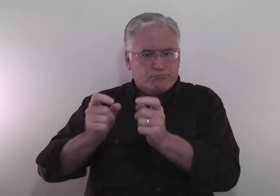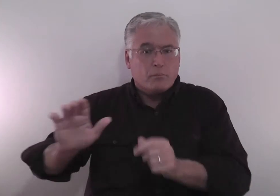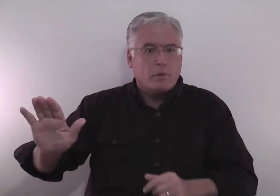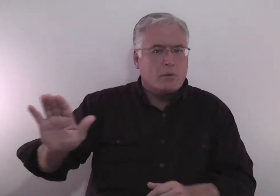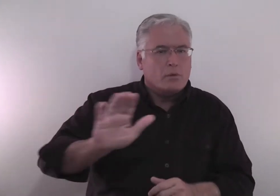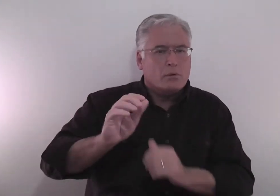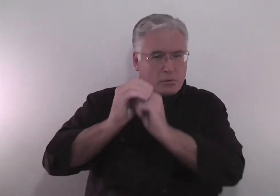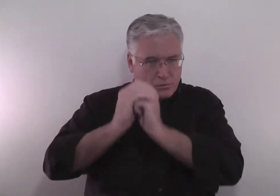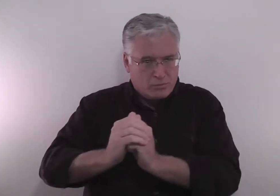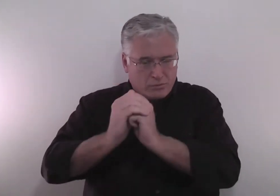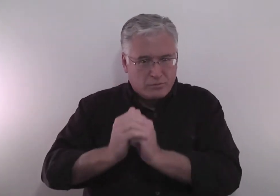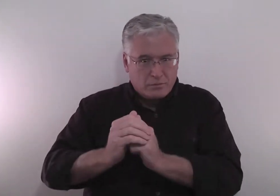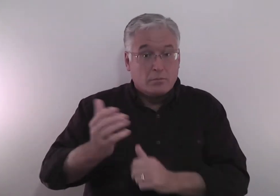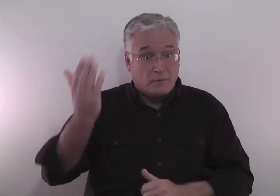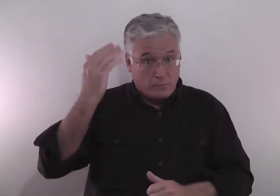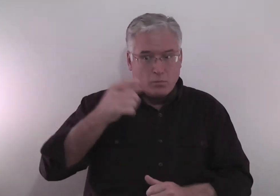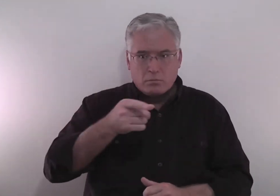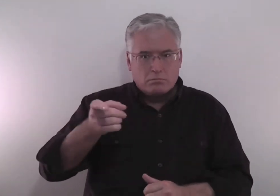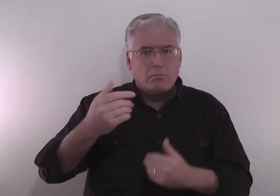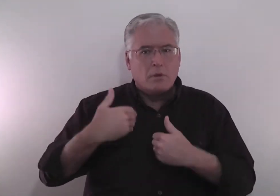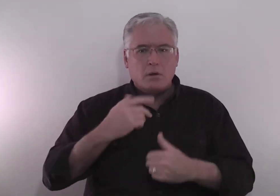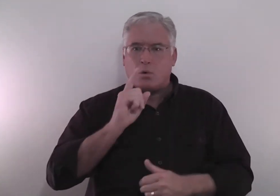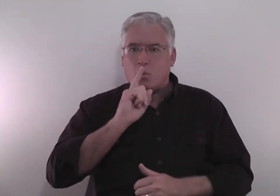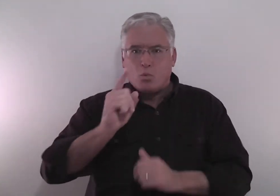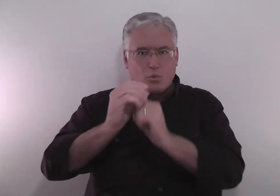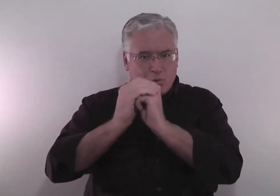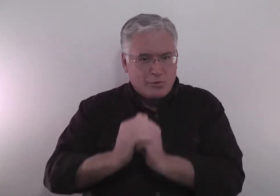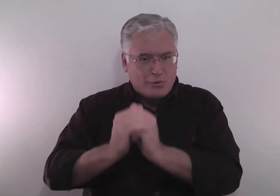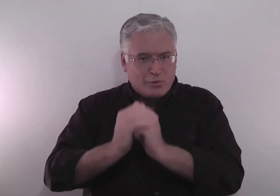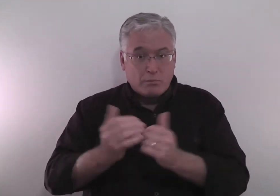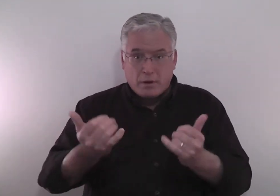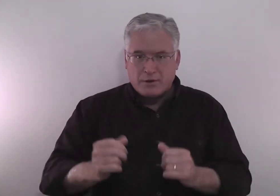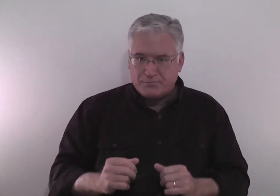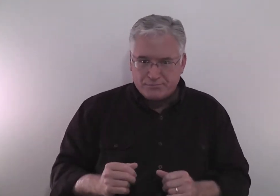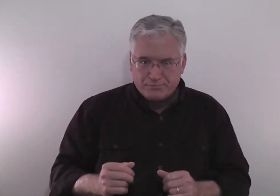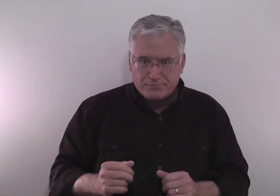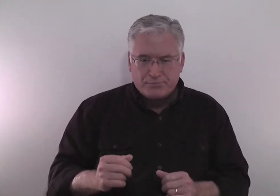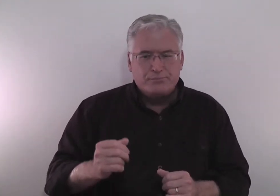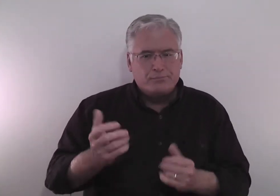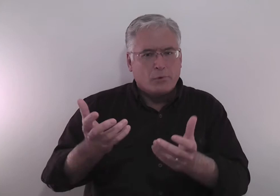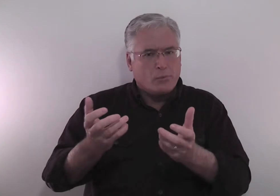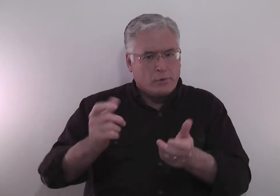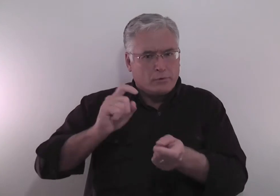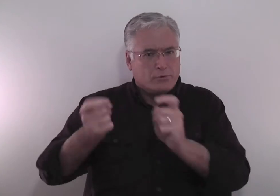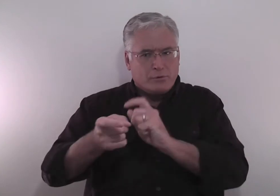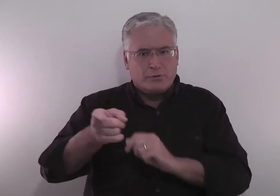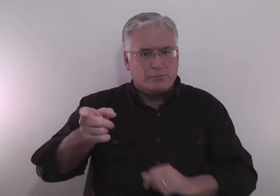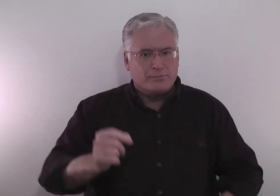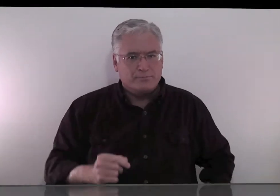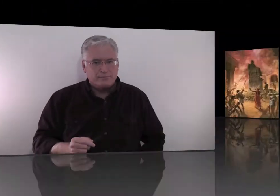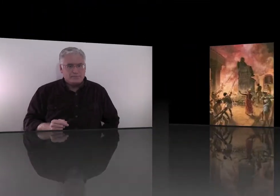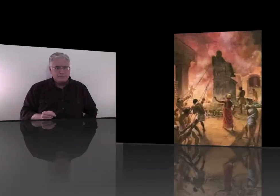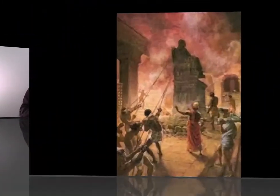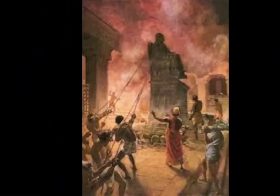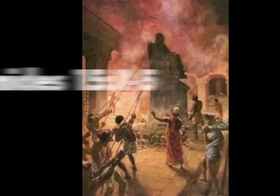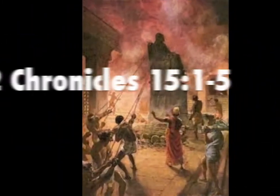seeking God to help them change and reform their worship. They made a vow to God that they would do